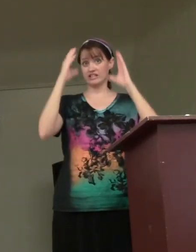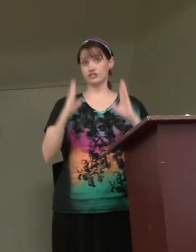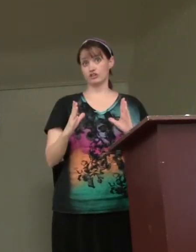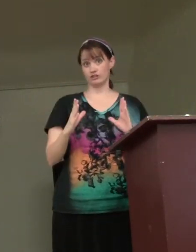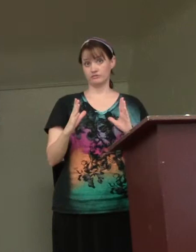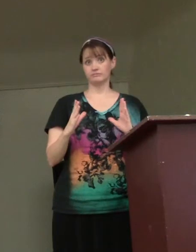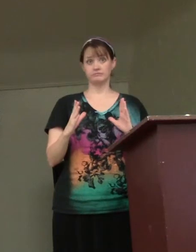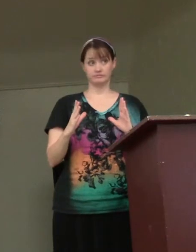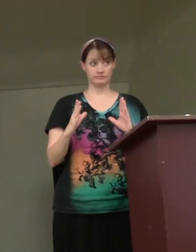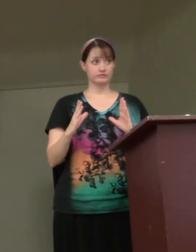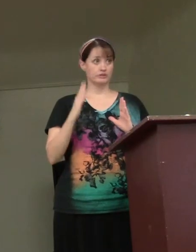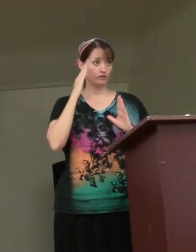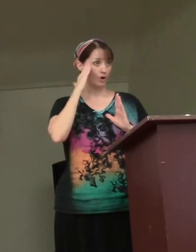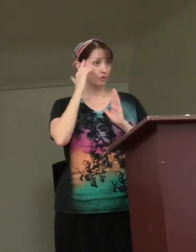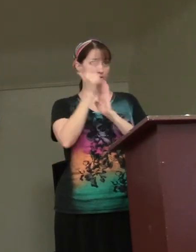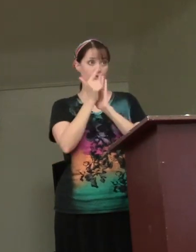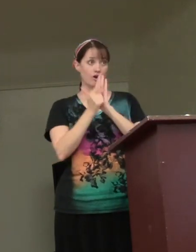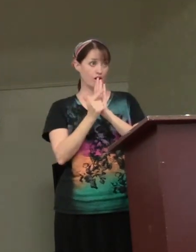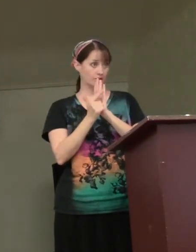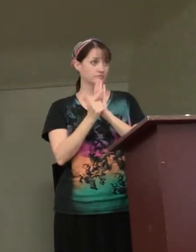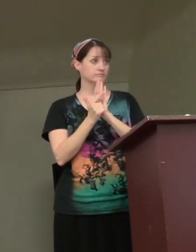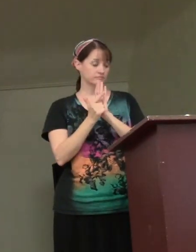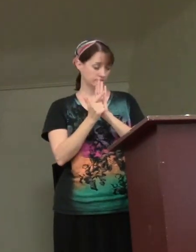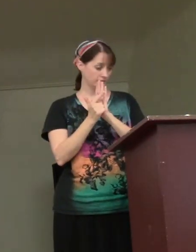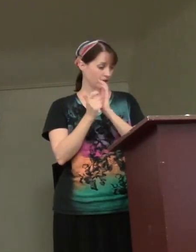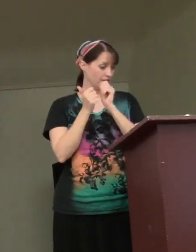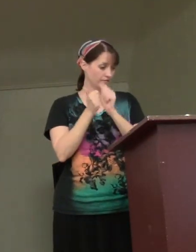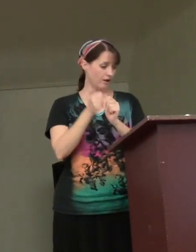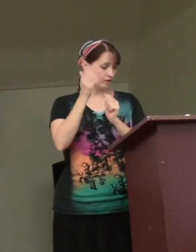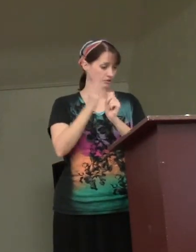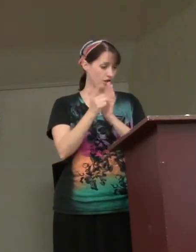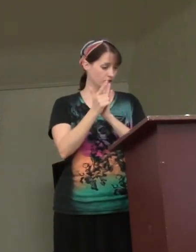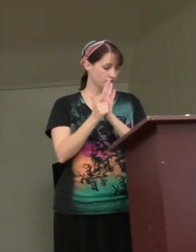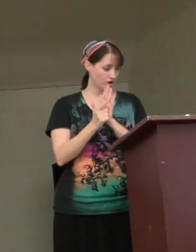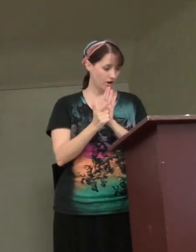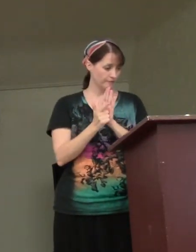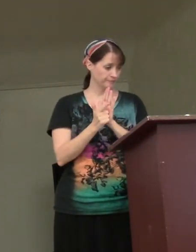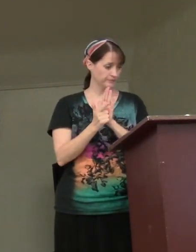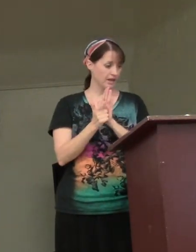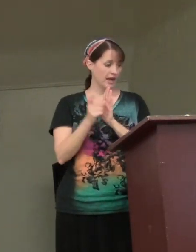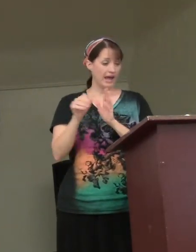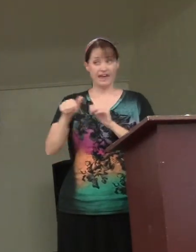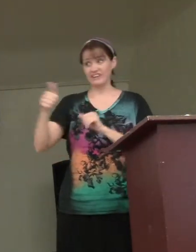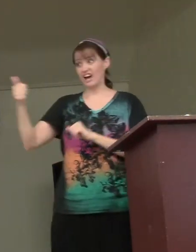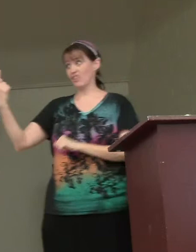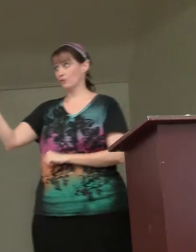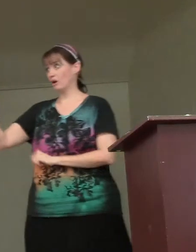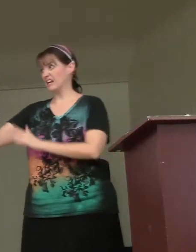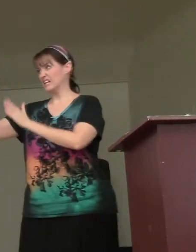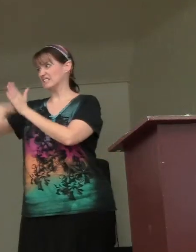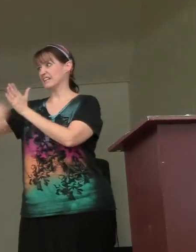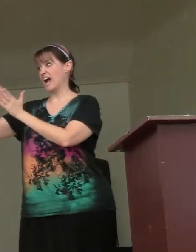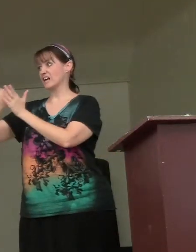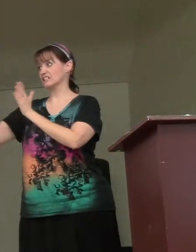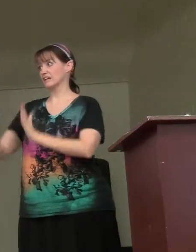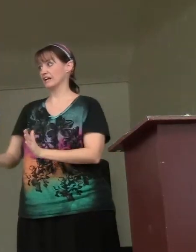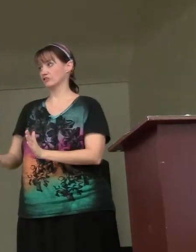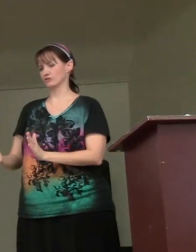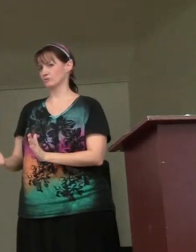teacher. Knows the law, follows God's law. And the other one is a tax collector.